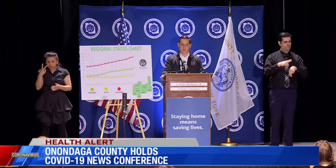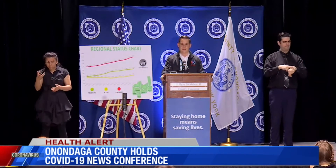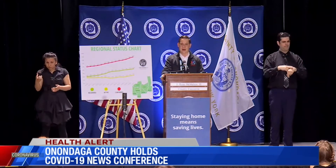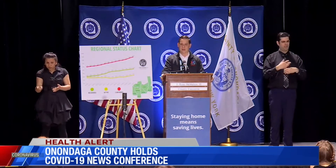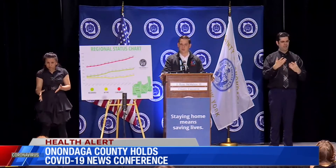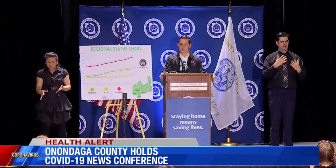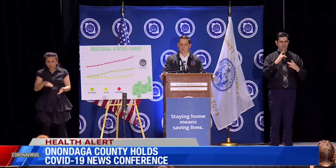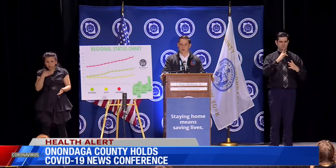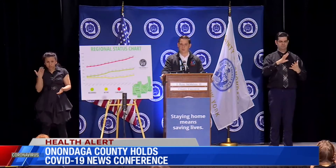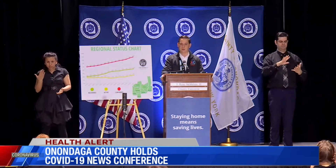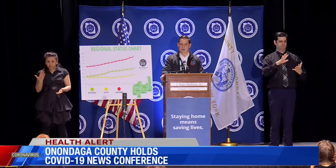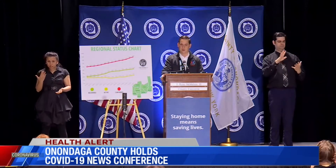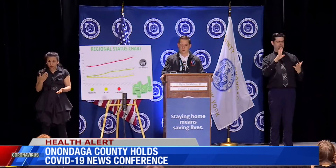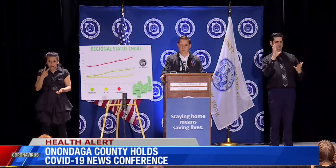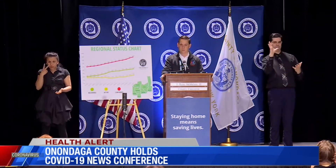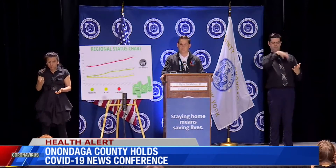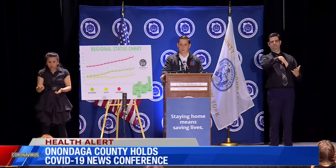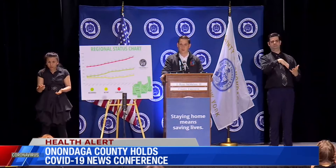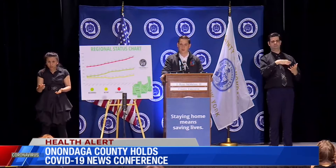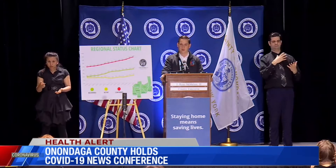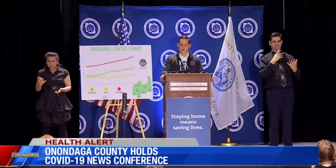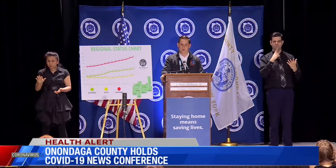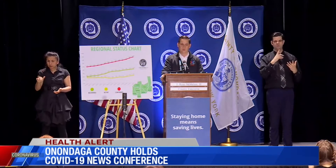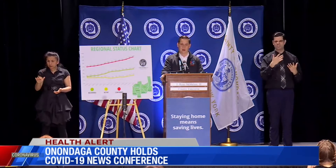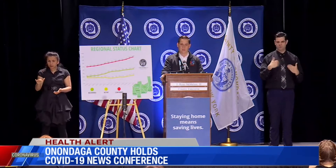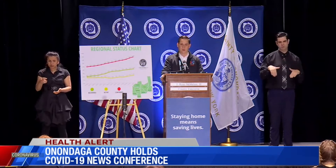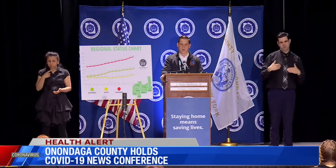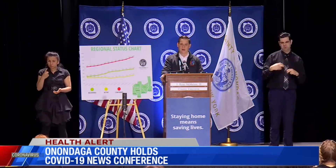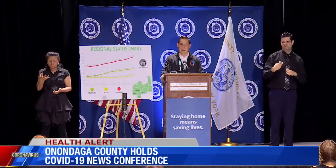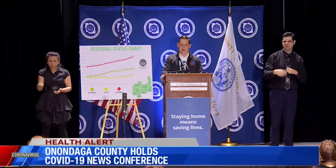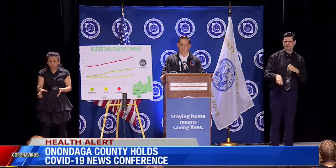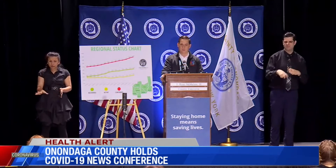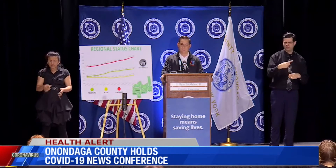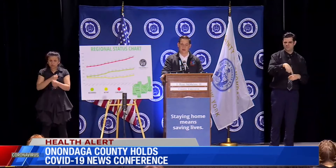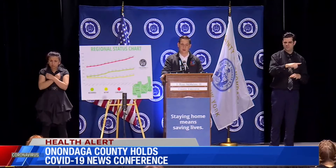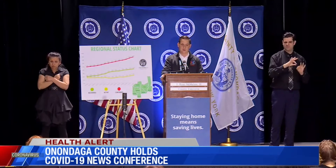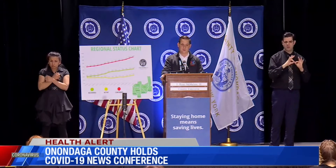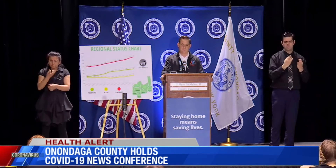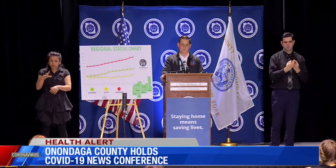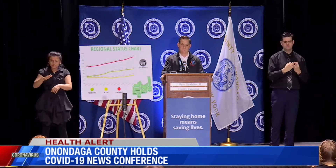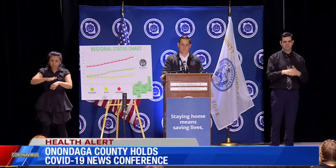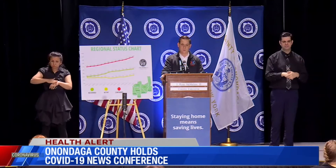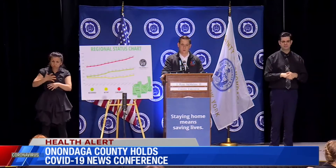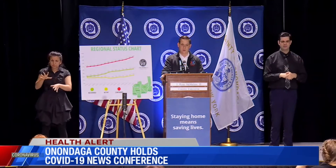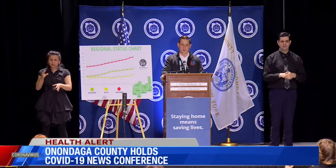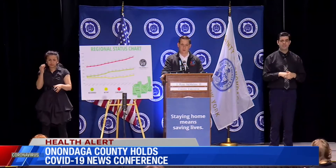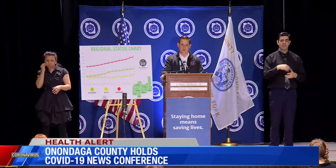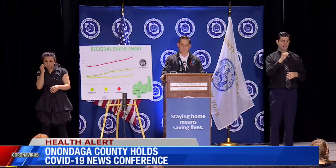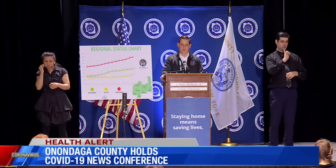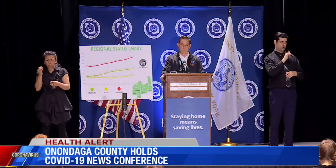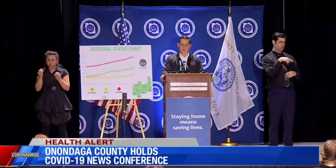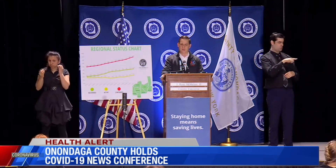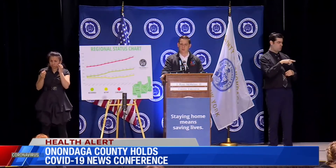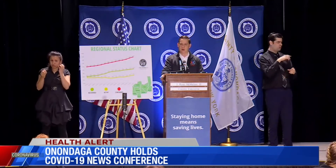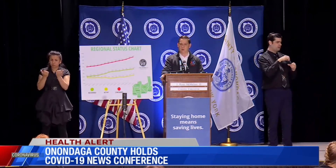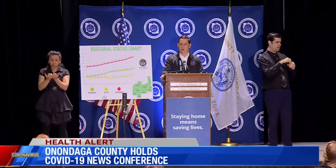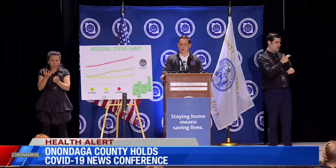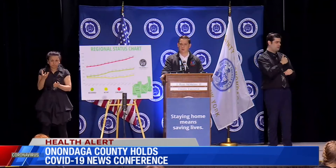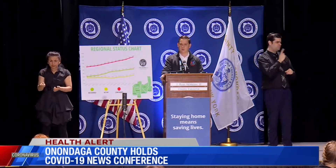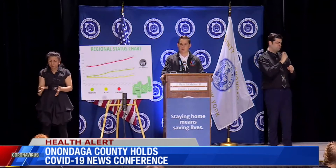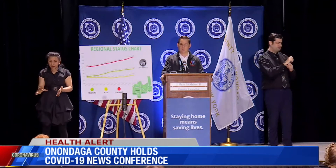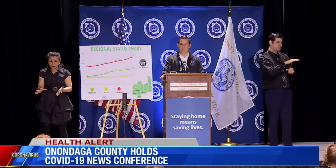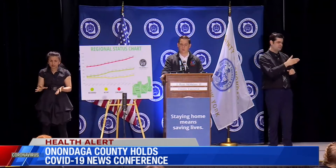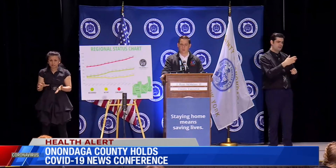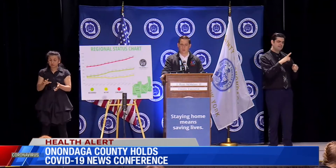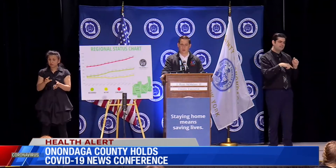and it's natural to want to be together and remember and honor that life, and you can't do that right